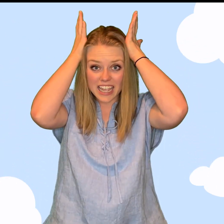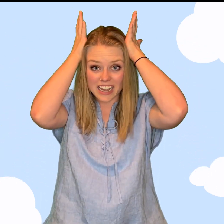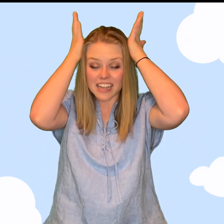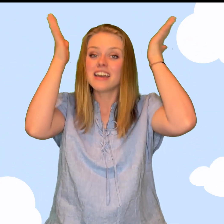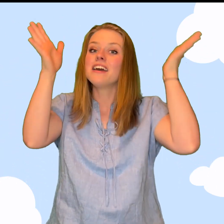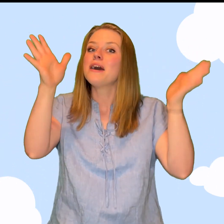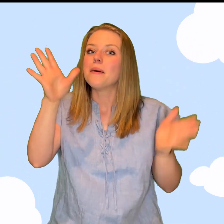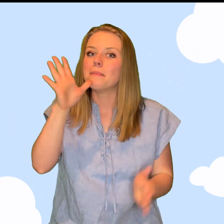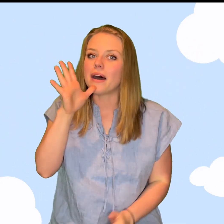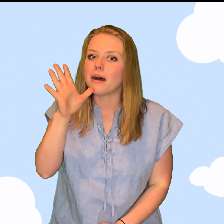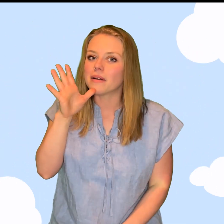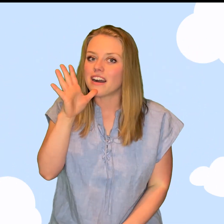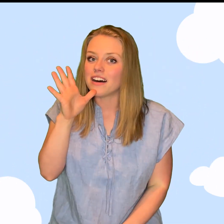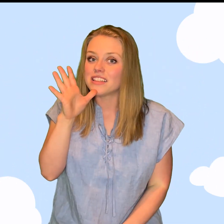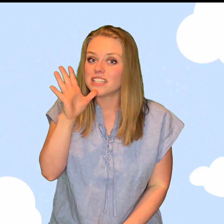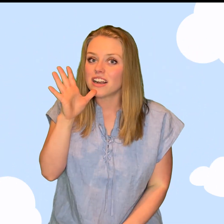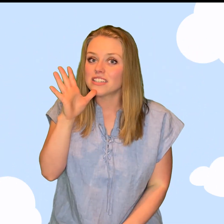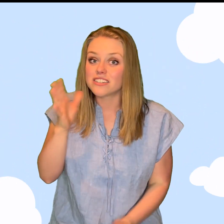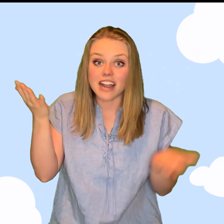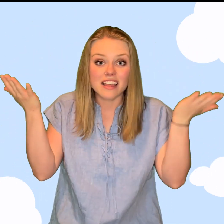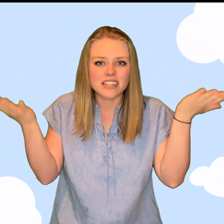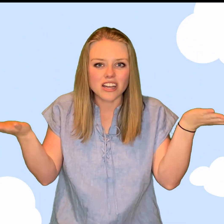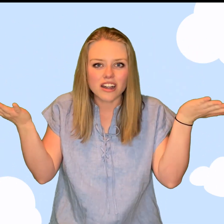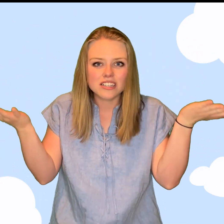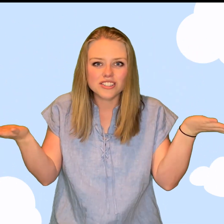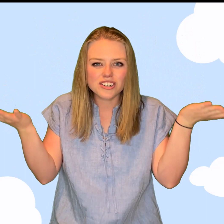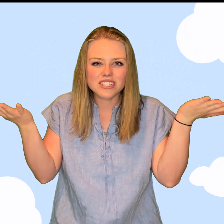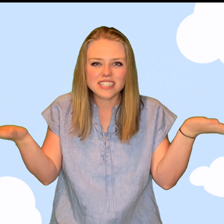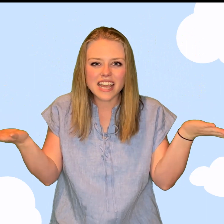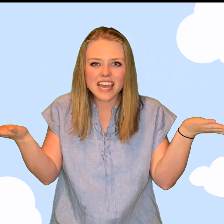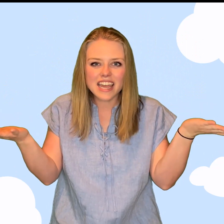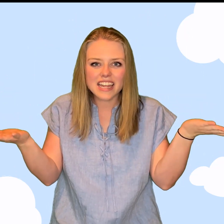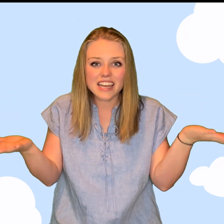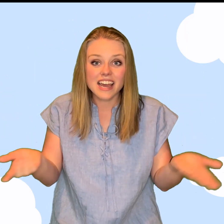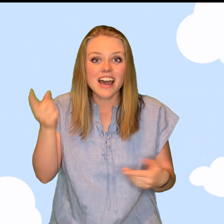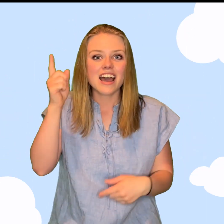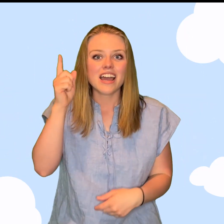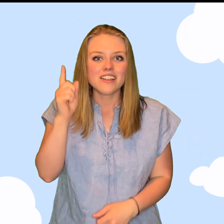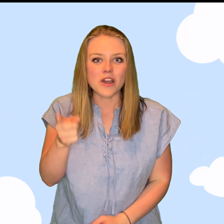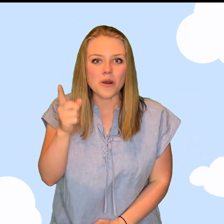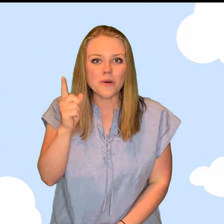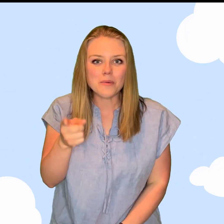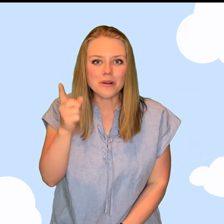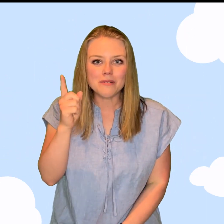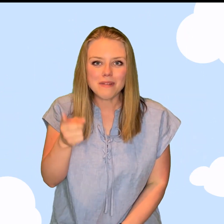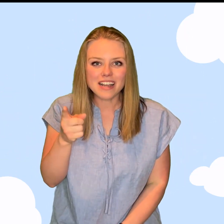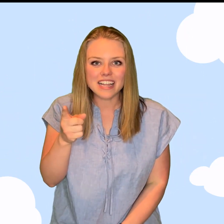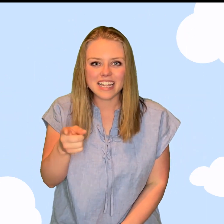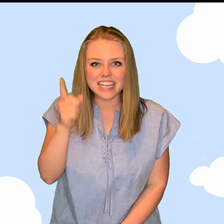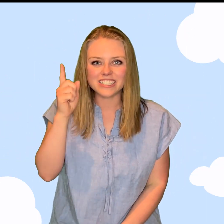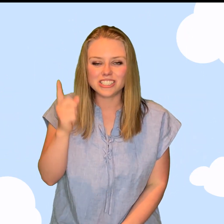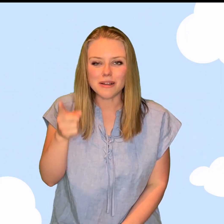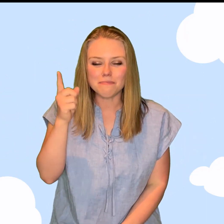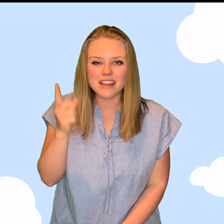head. Mama called the doctor and the doctor said, "No more monkeys jumping on